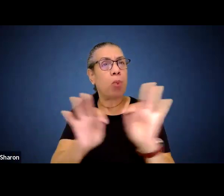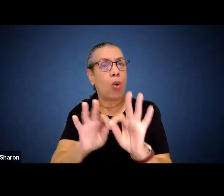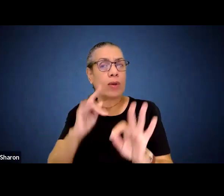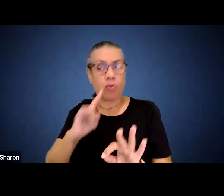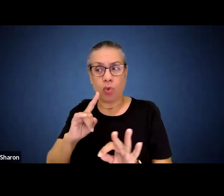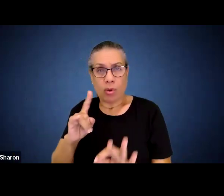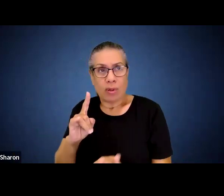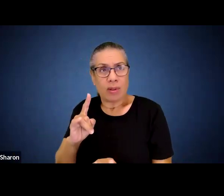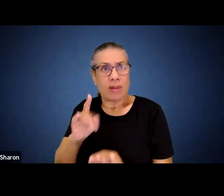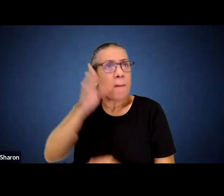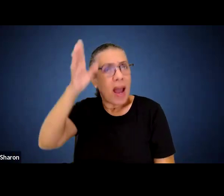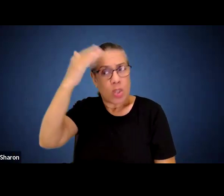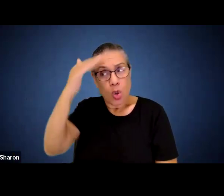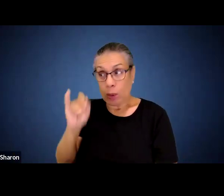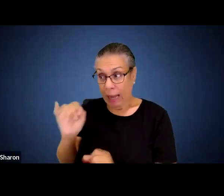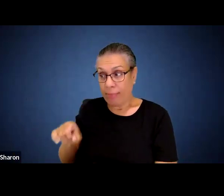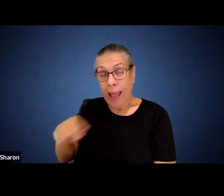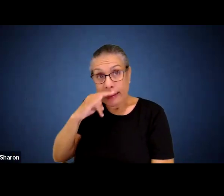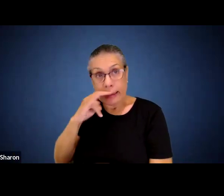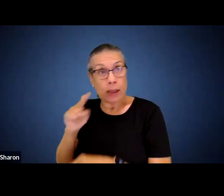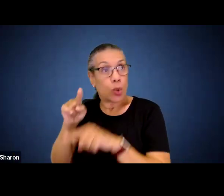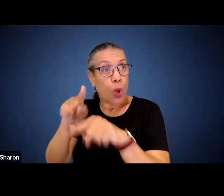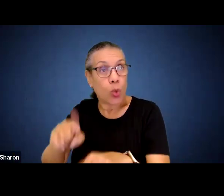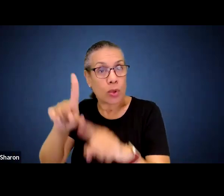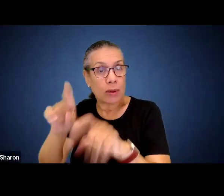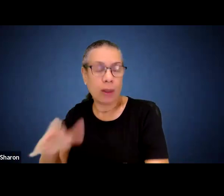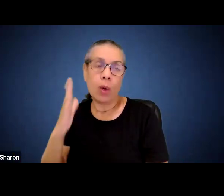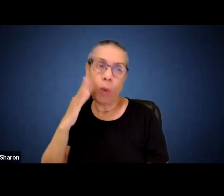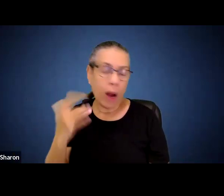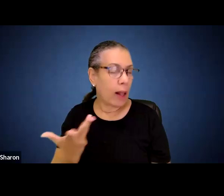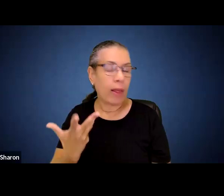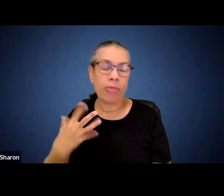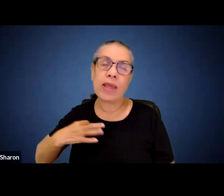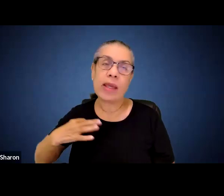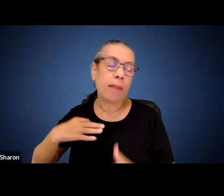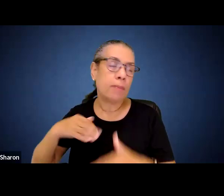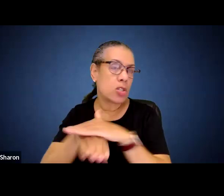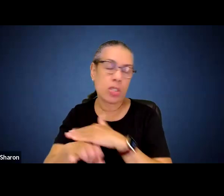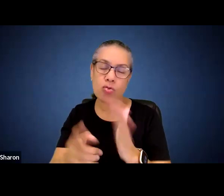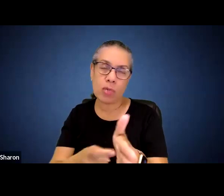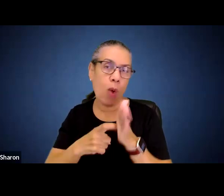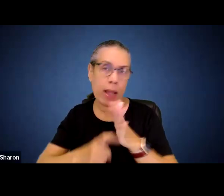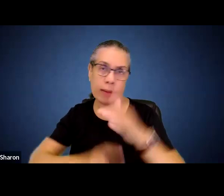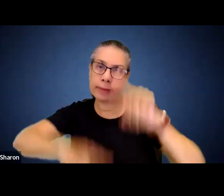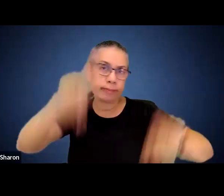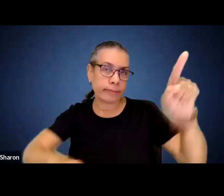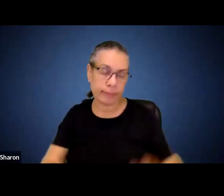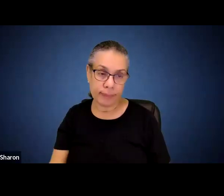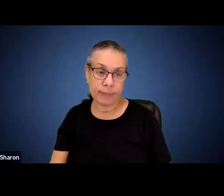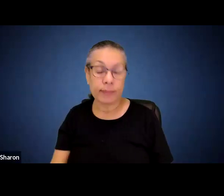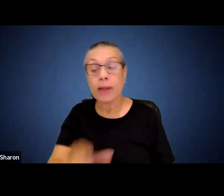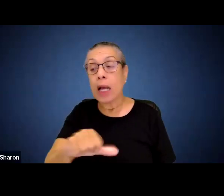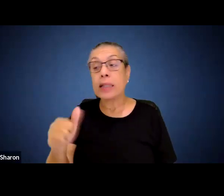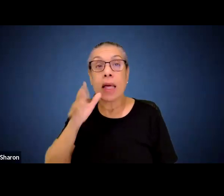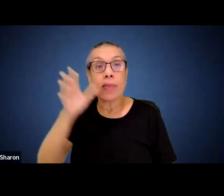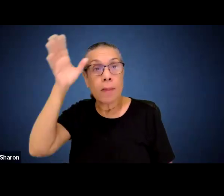realistic chance of admission, given the significant discrepancies in admission requirements. Another parent asked, how